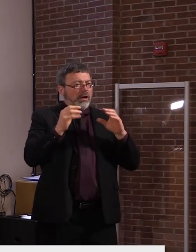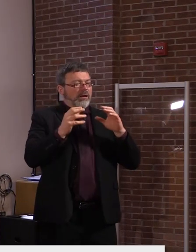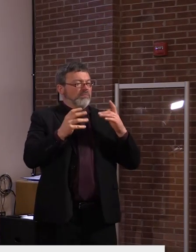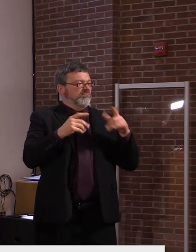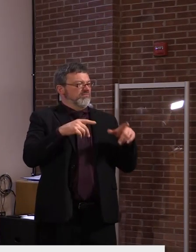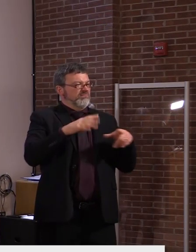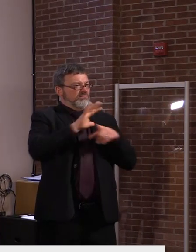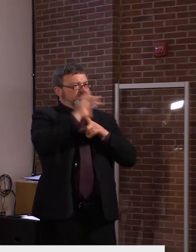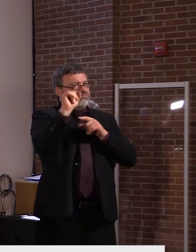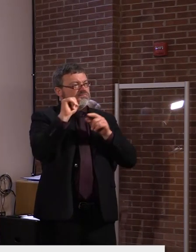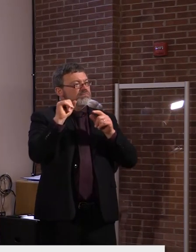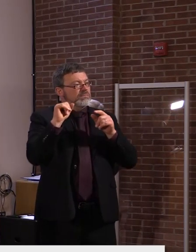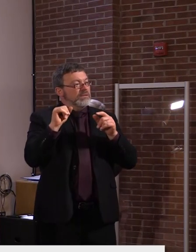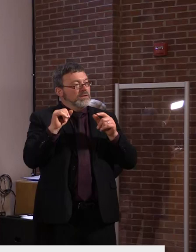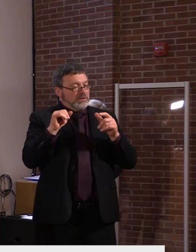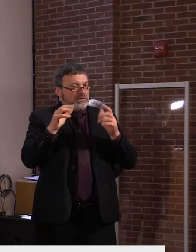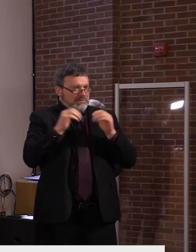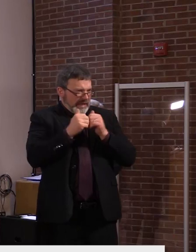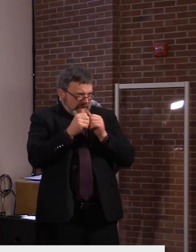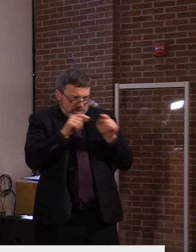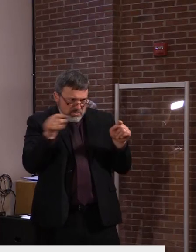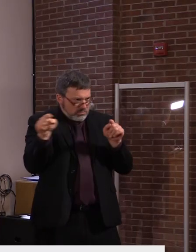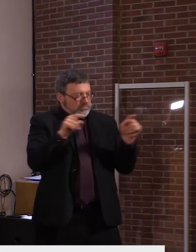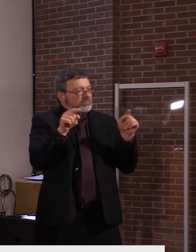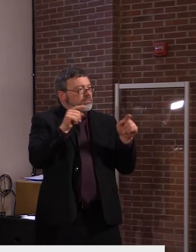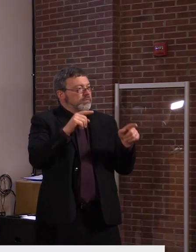positive. The percentage is much higher.